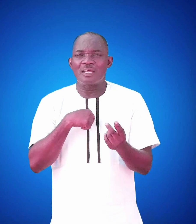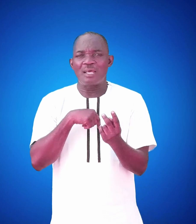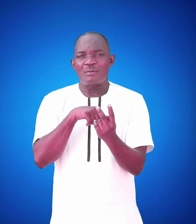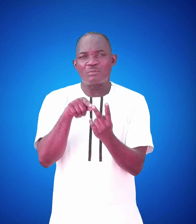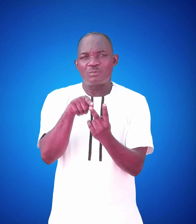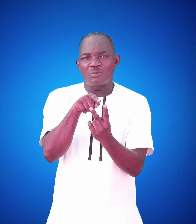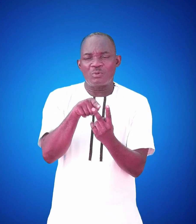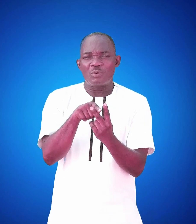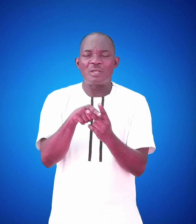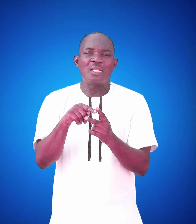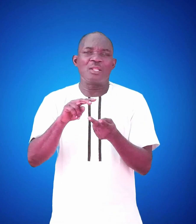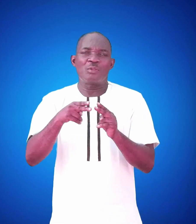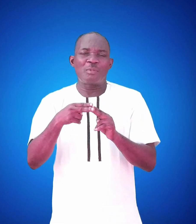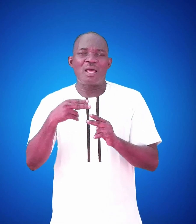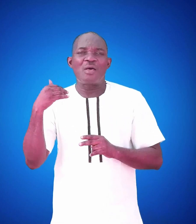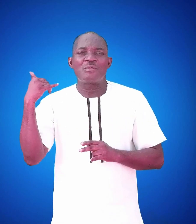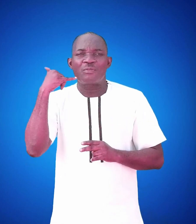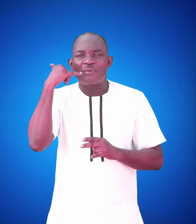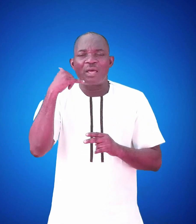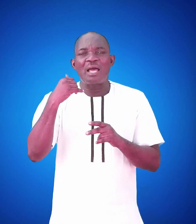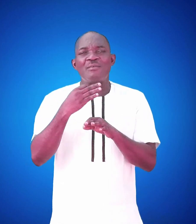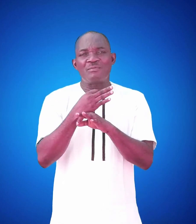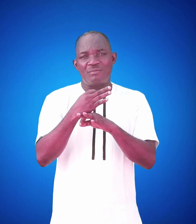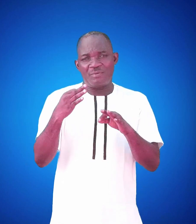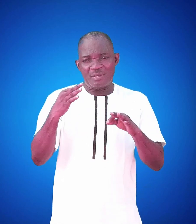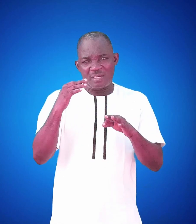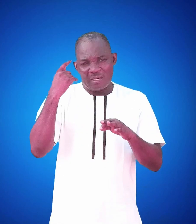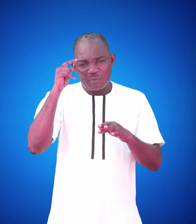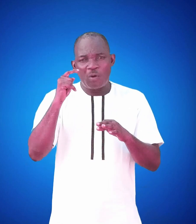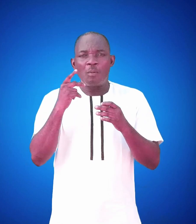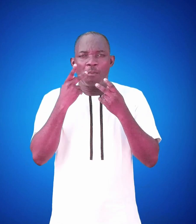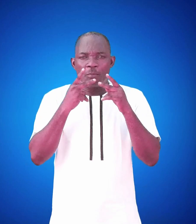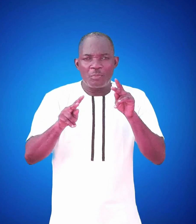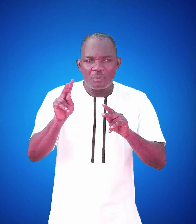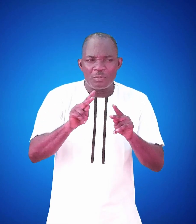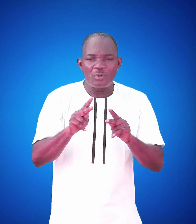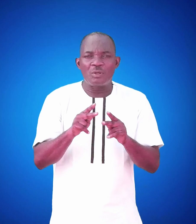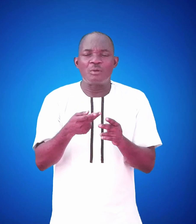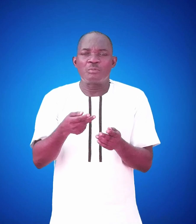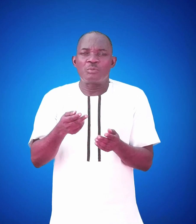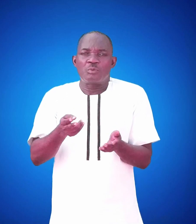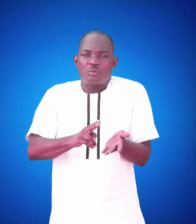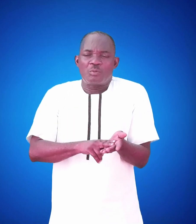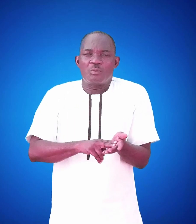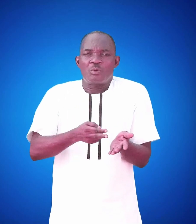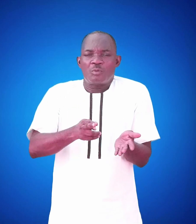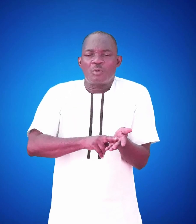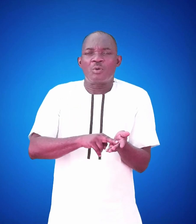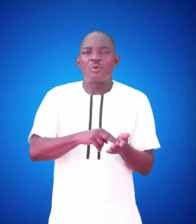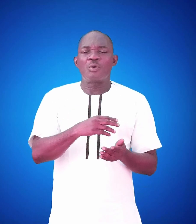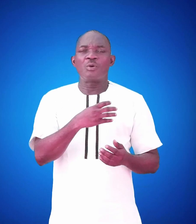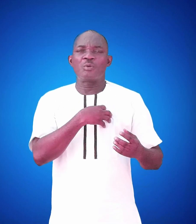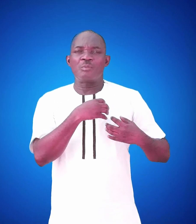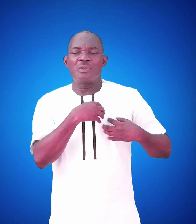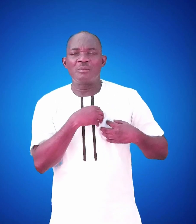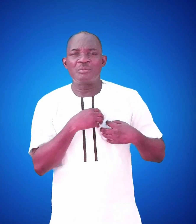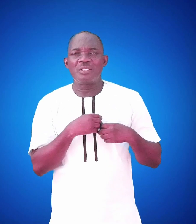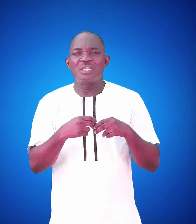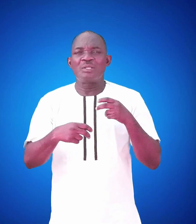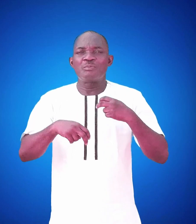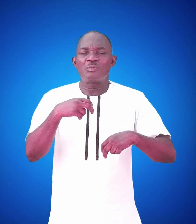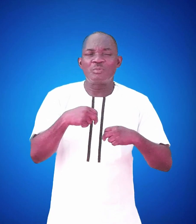2 toll-free telephone numbers for the public to lodge complaints,